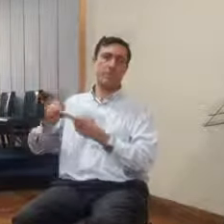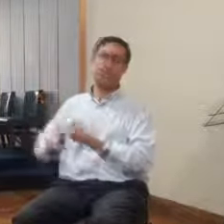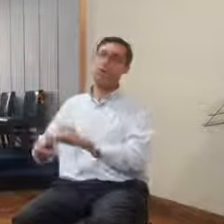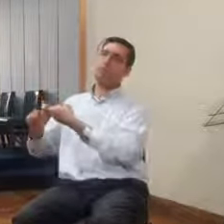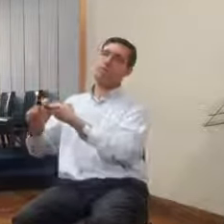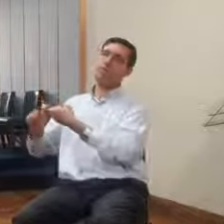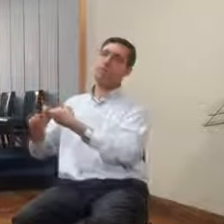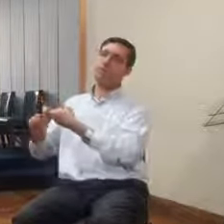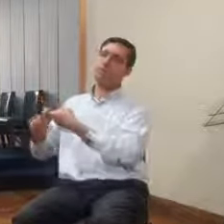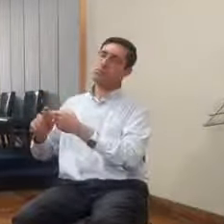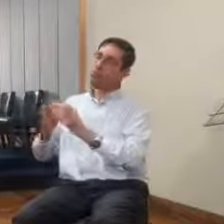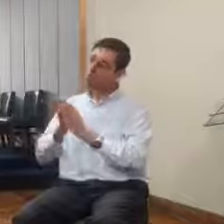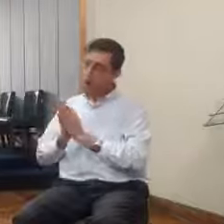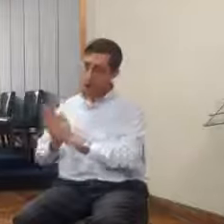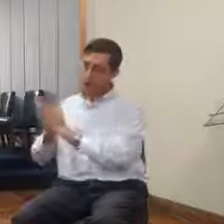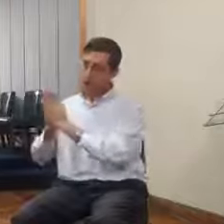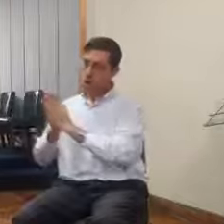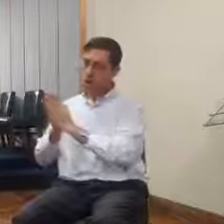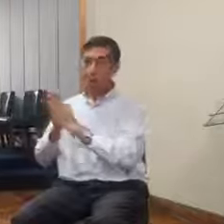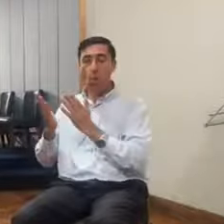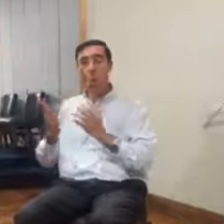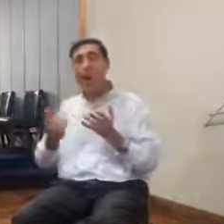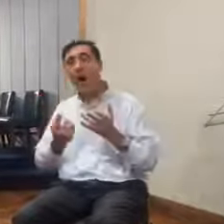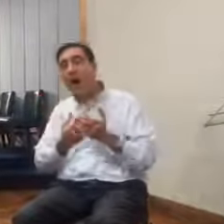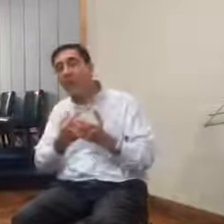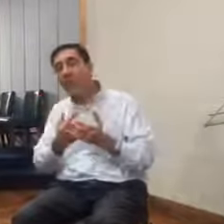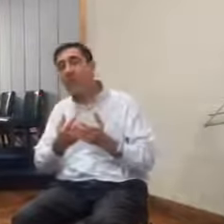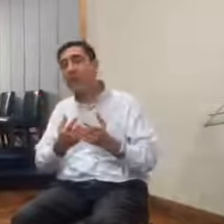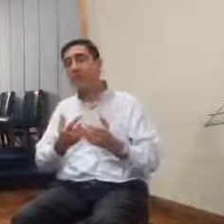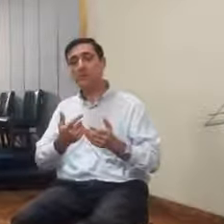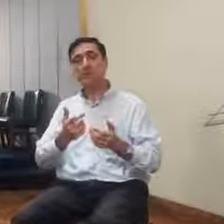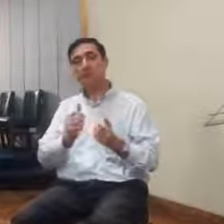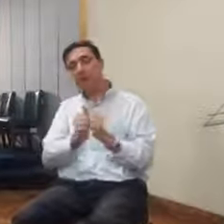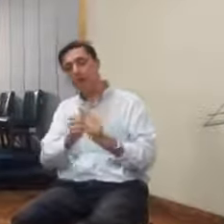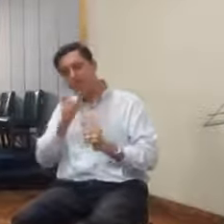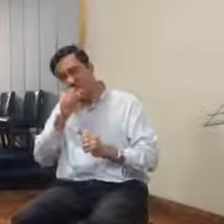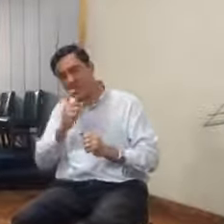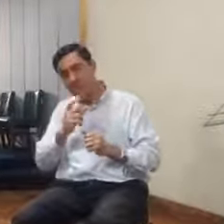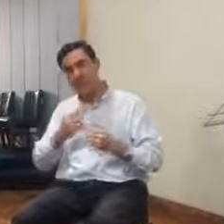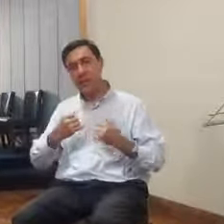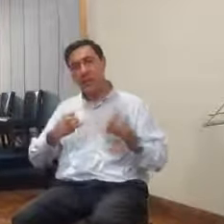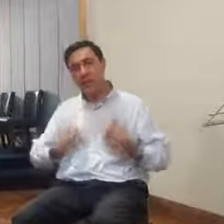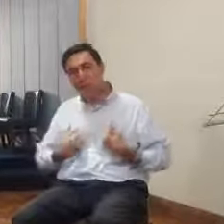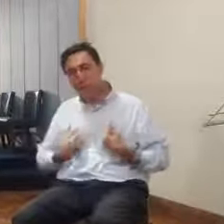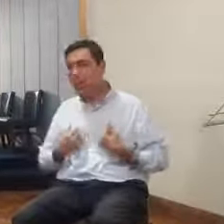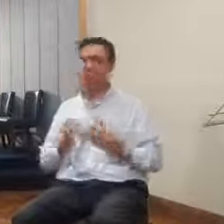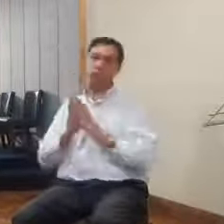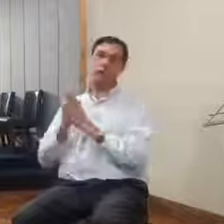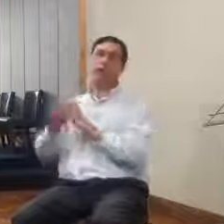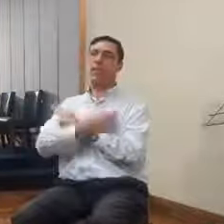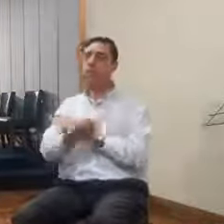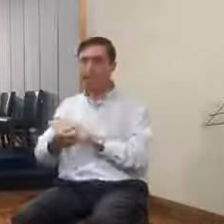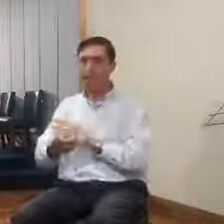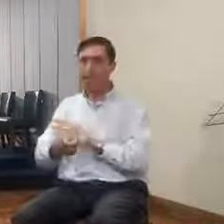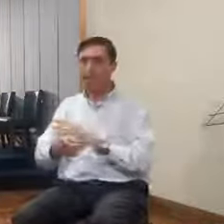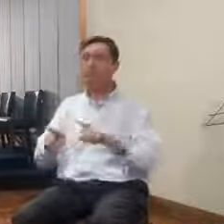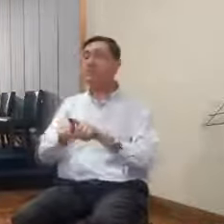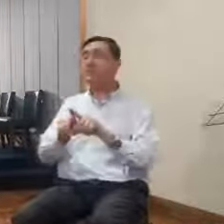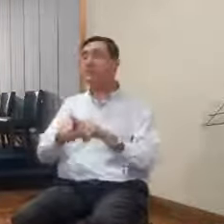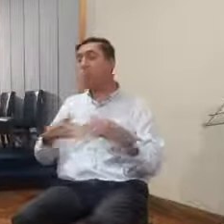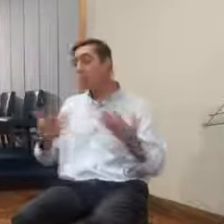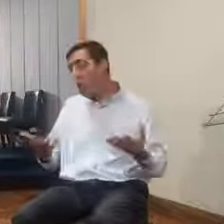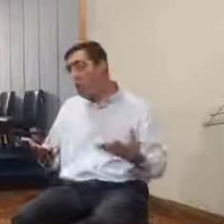him in prayer. We pray for one another. For whatever outcome he sees best, for unsaved family members, how